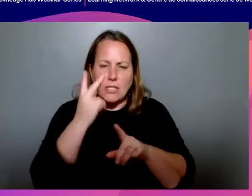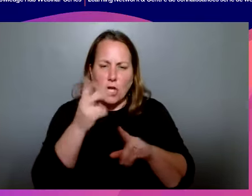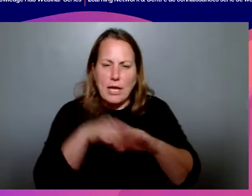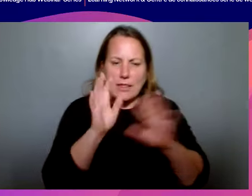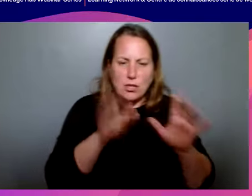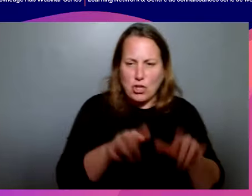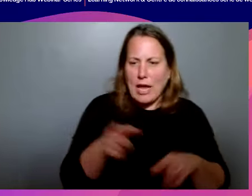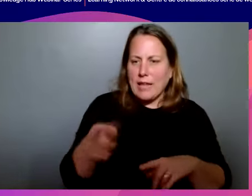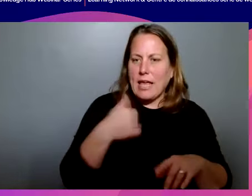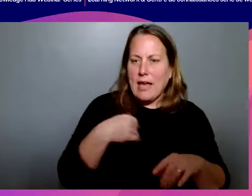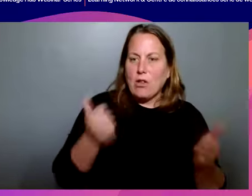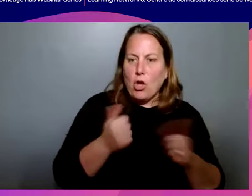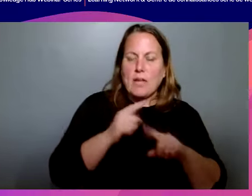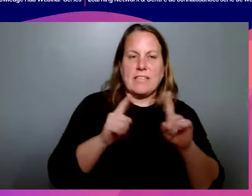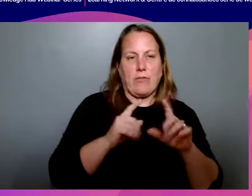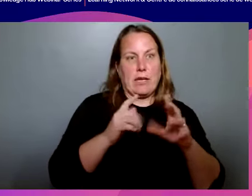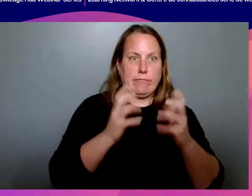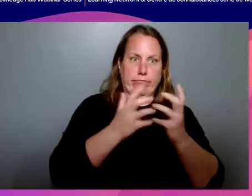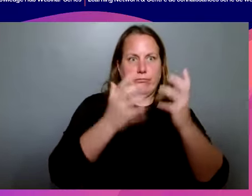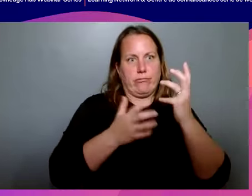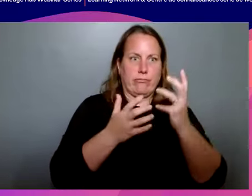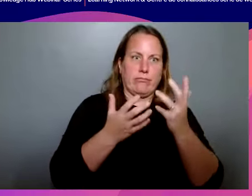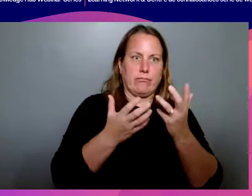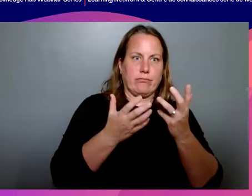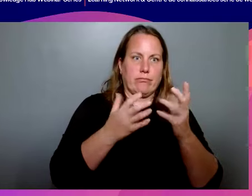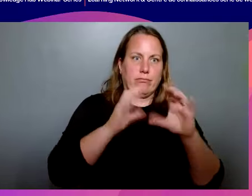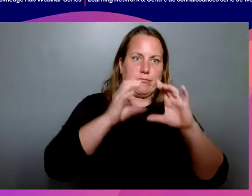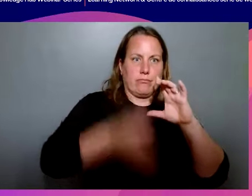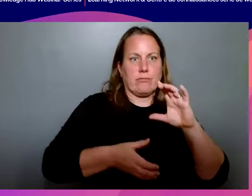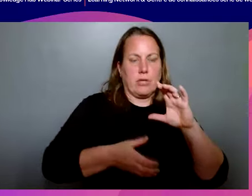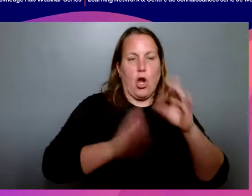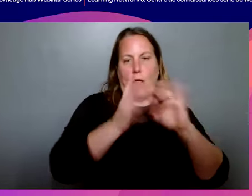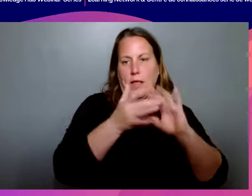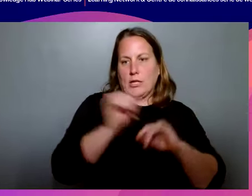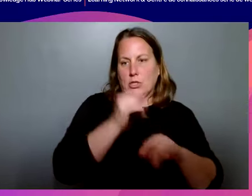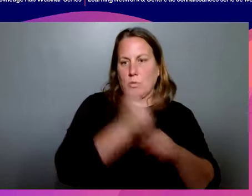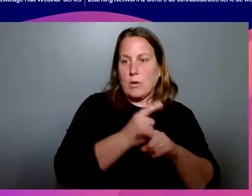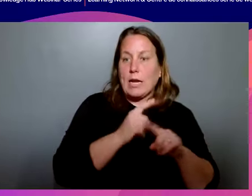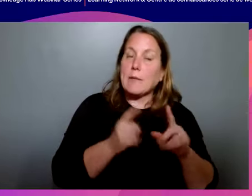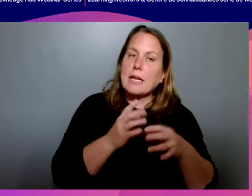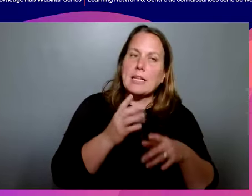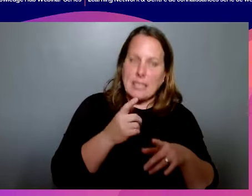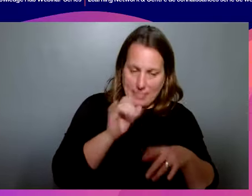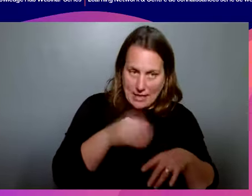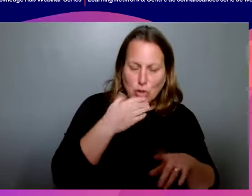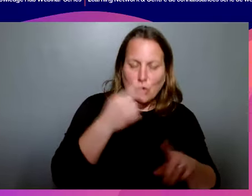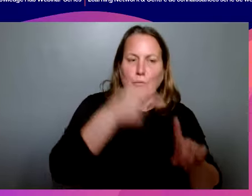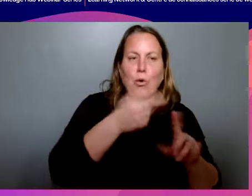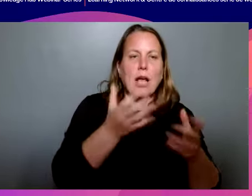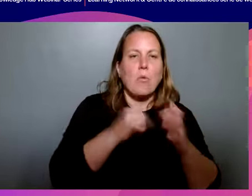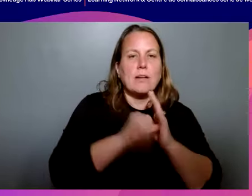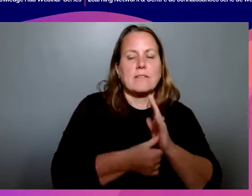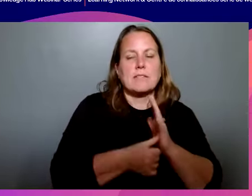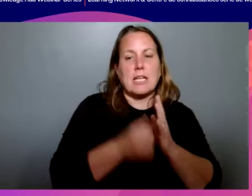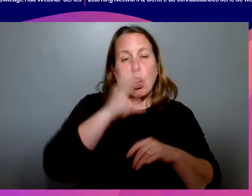and that is an excellent point. Yes. And so one of the things I would say is look for trainings. So Rainbow